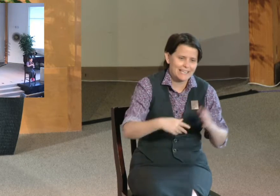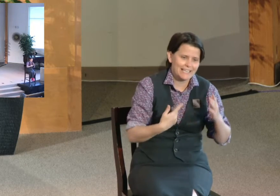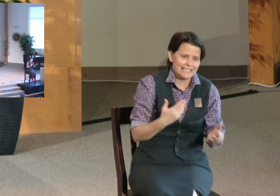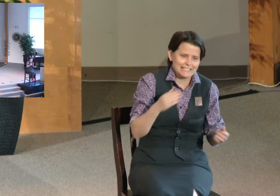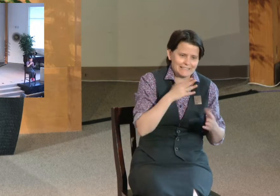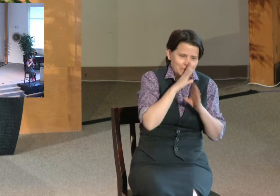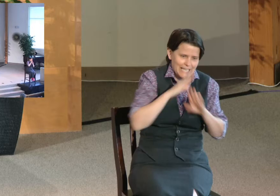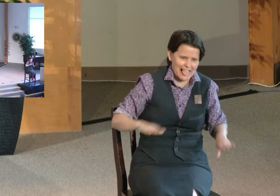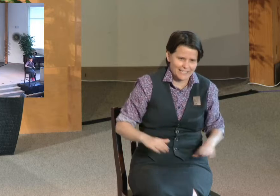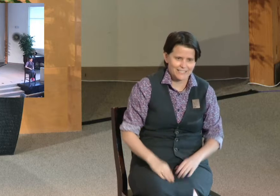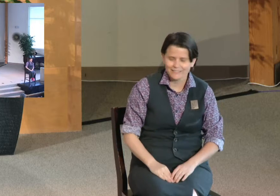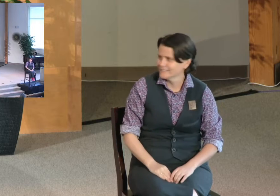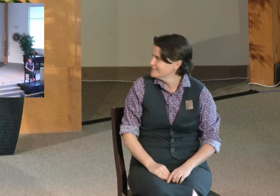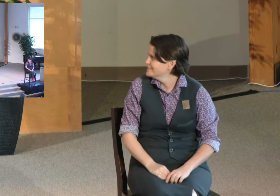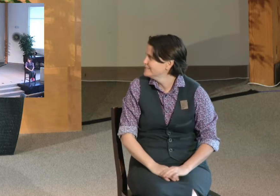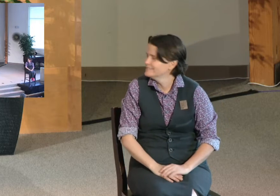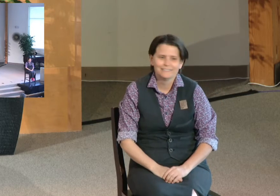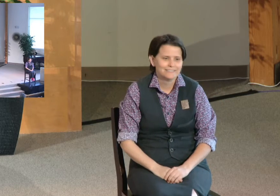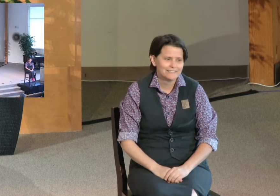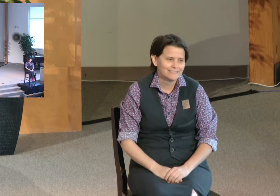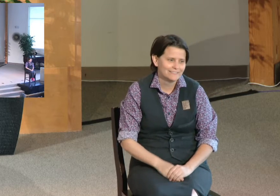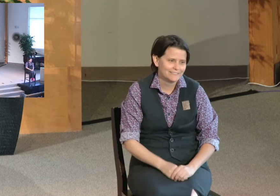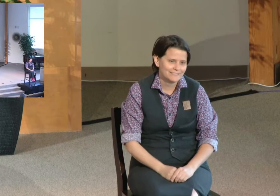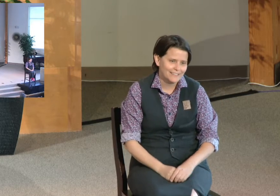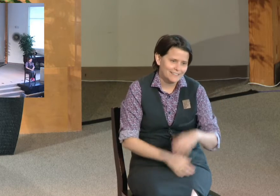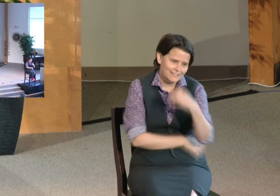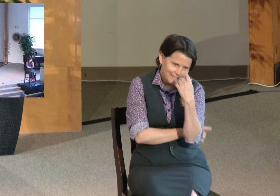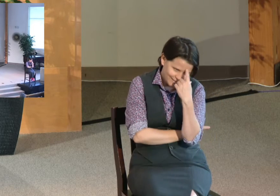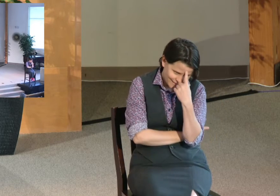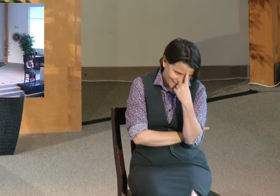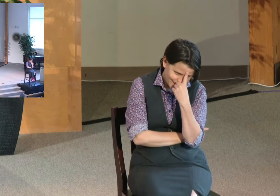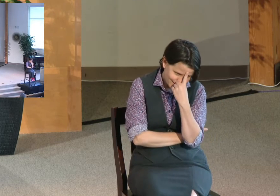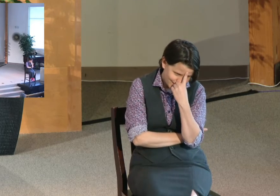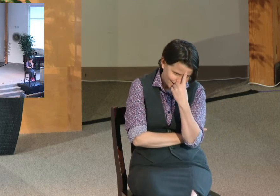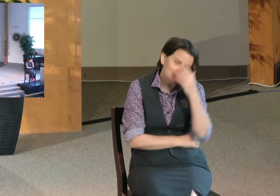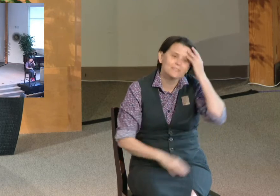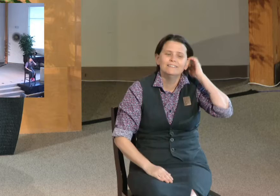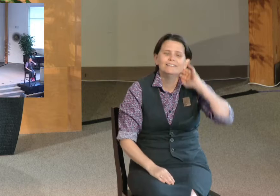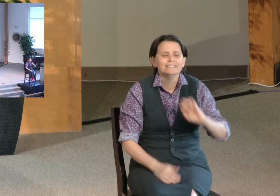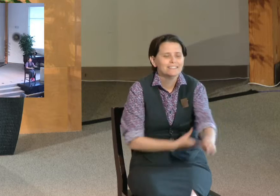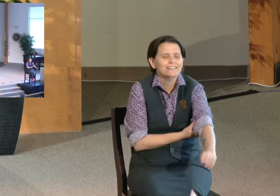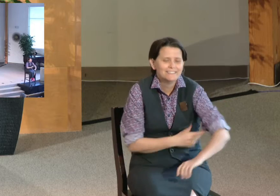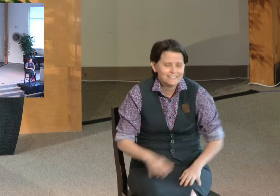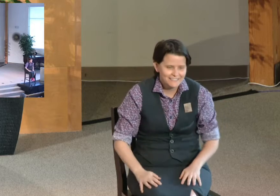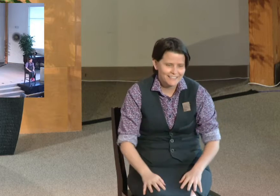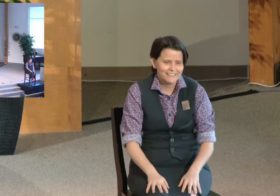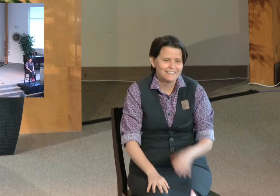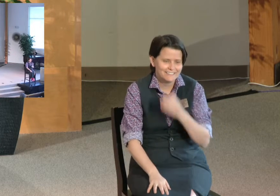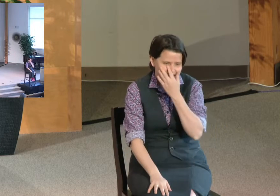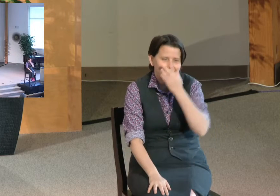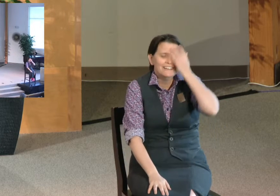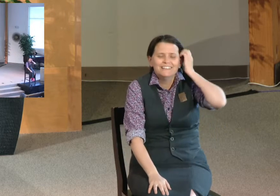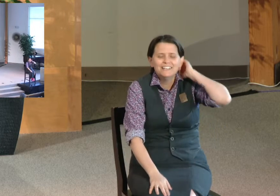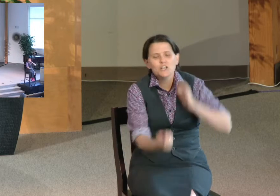right. So some little truths about our dads, right? I hope Eliza's proud because I just